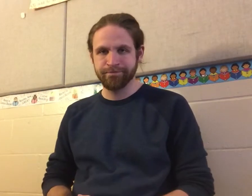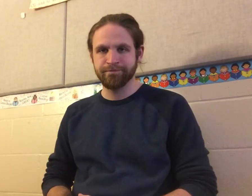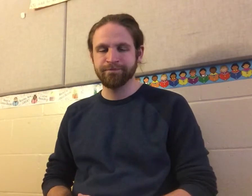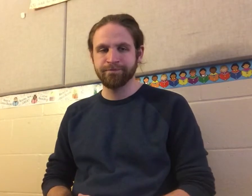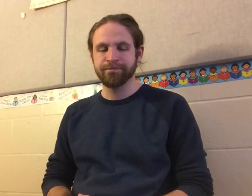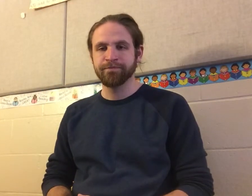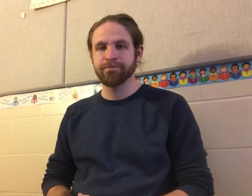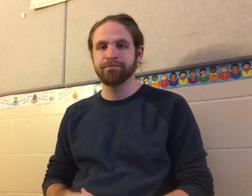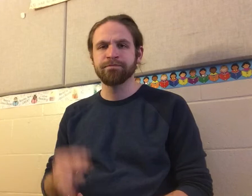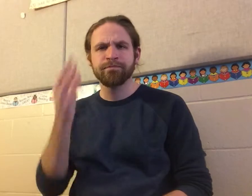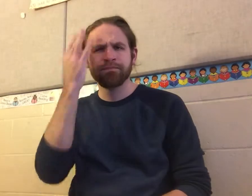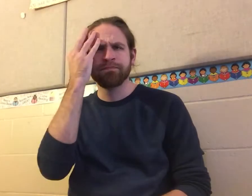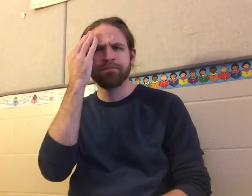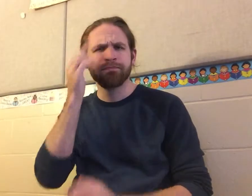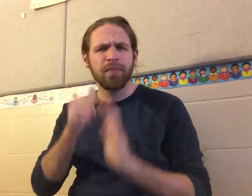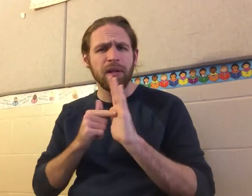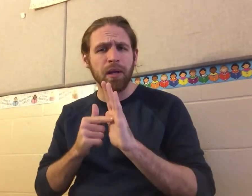Can you think of any?